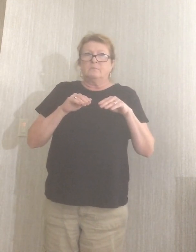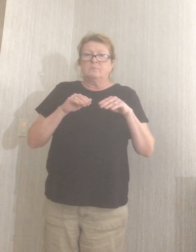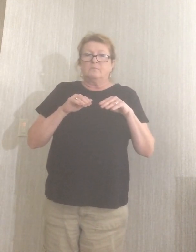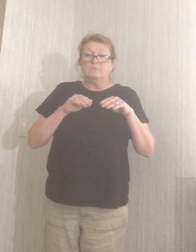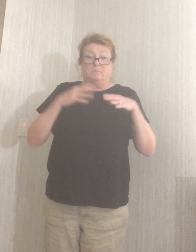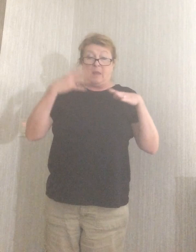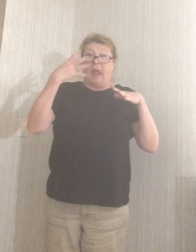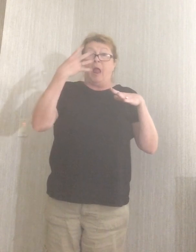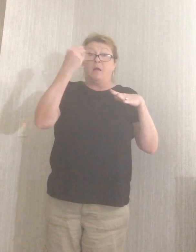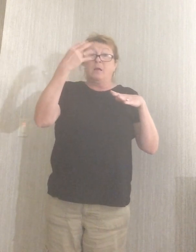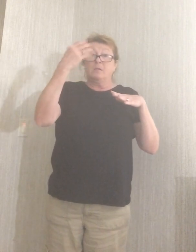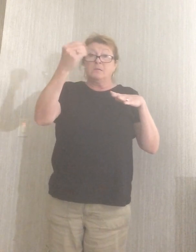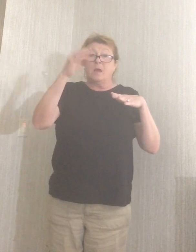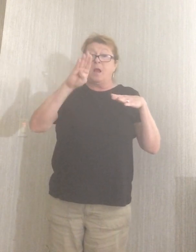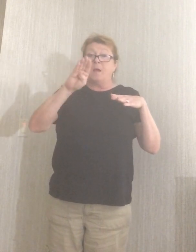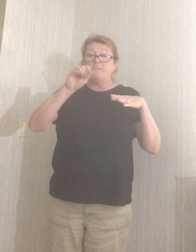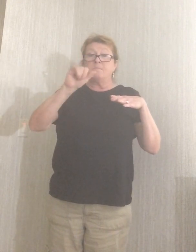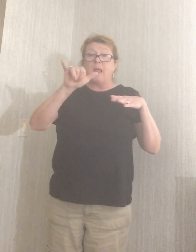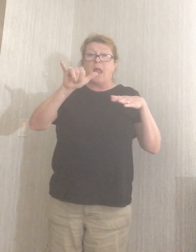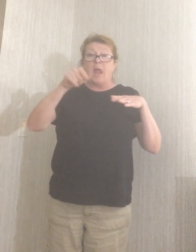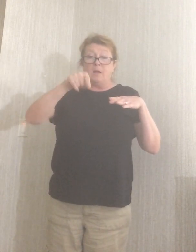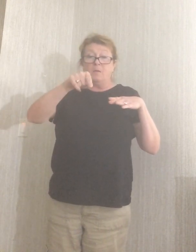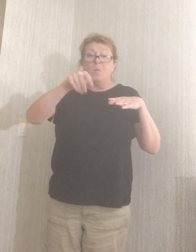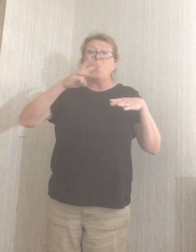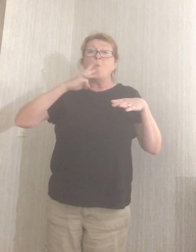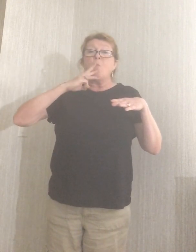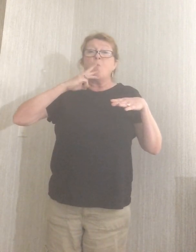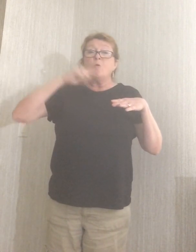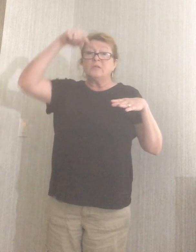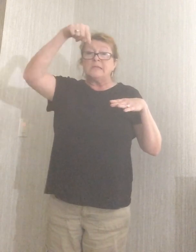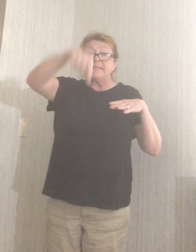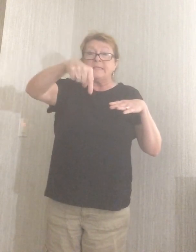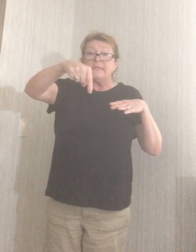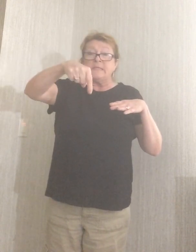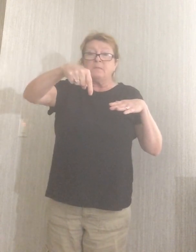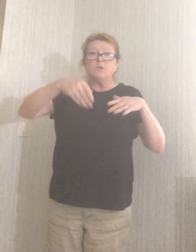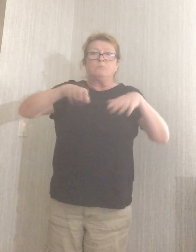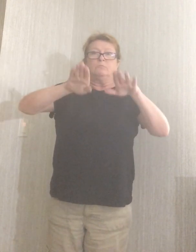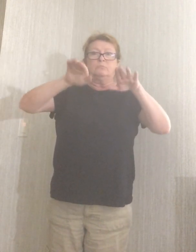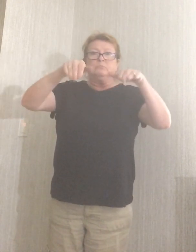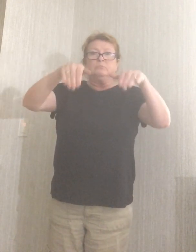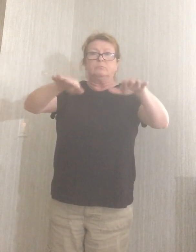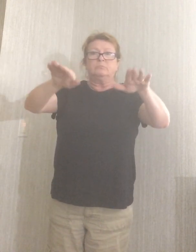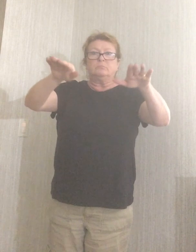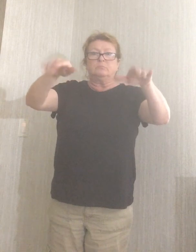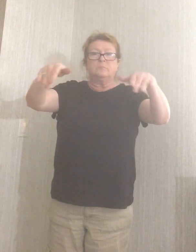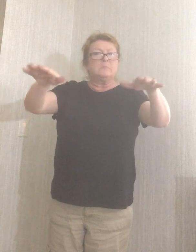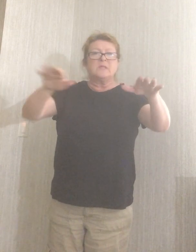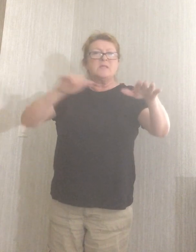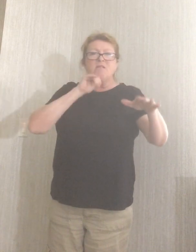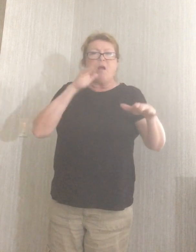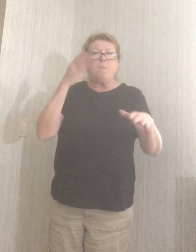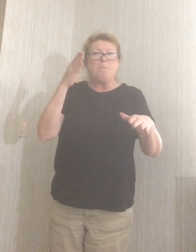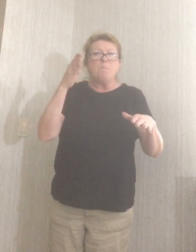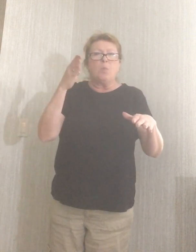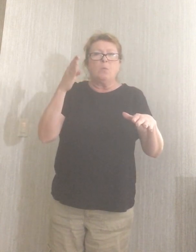of the bay, where the water is much deeper, it does not appear as blue and is more subject